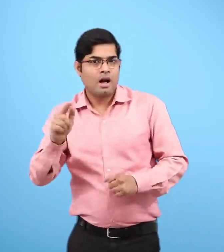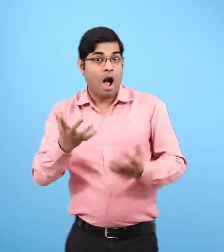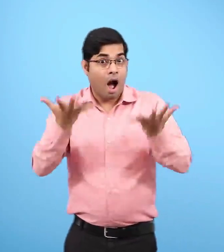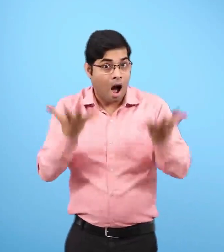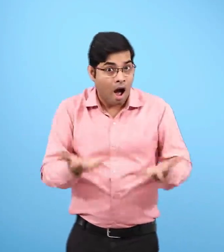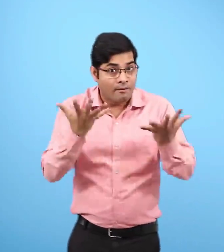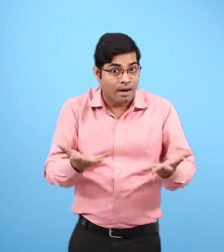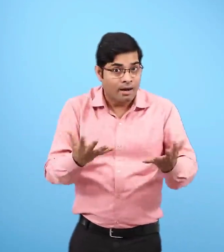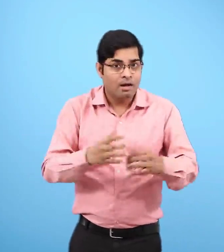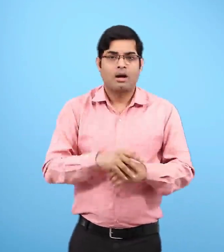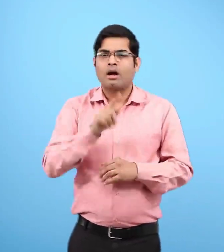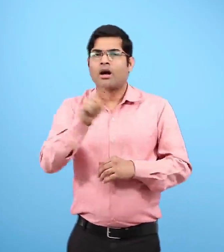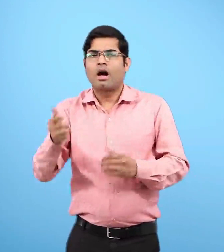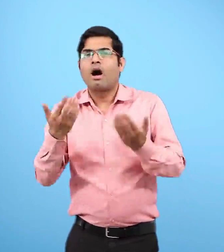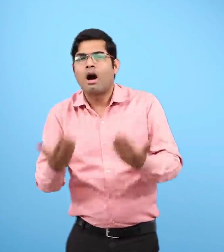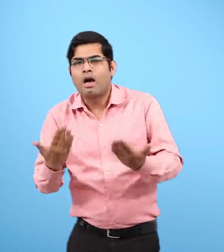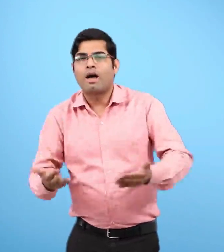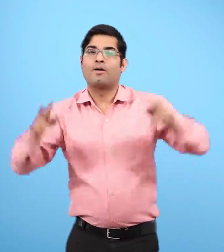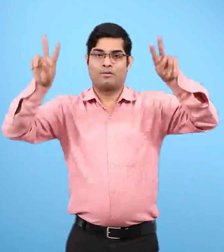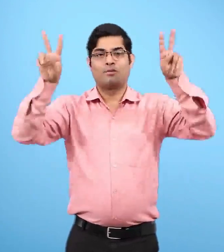Heaviest and lightest.